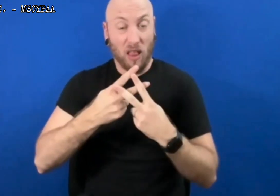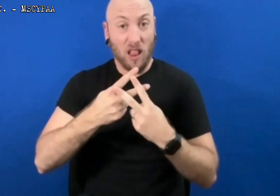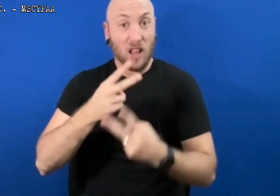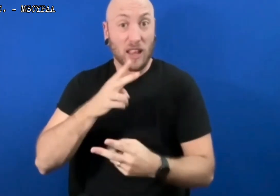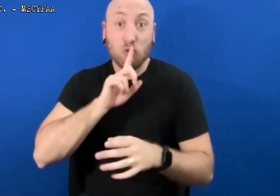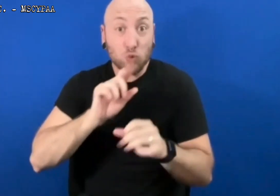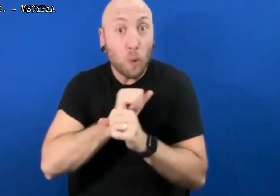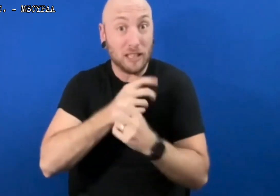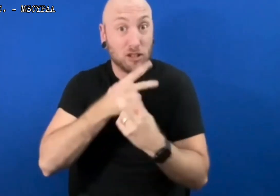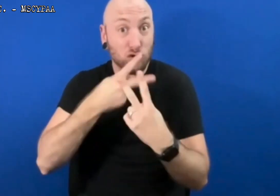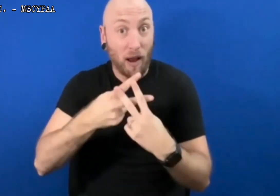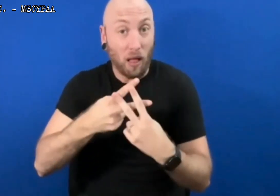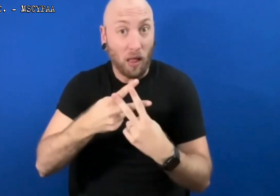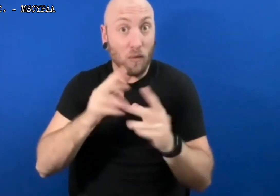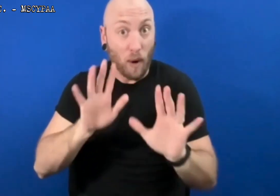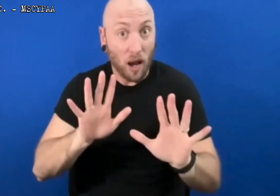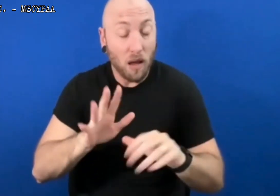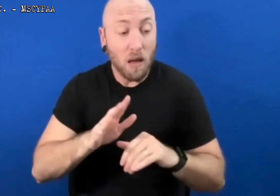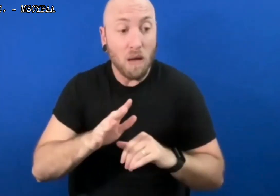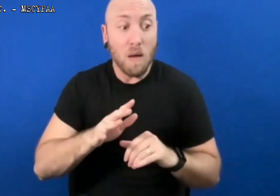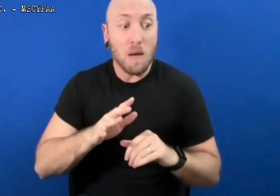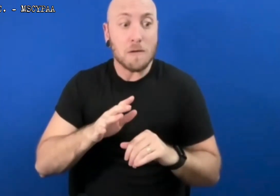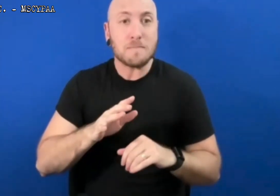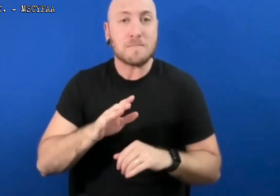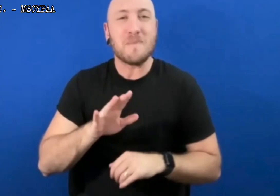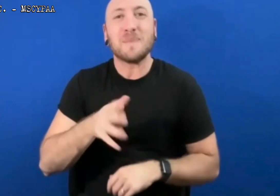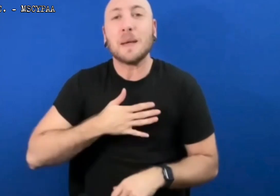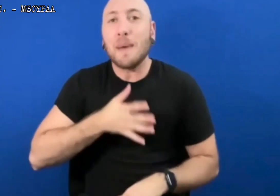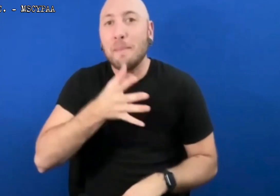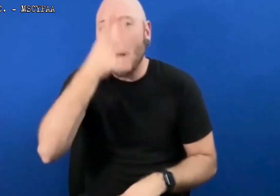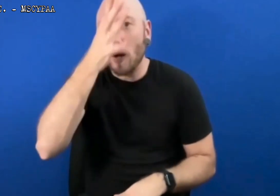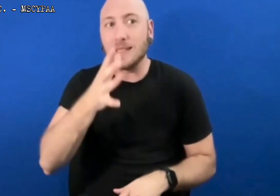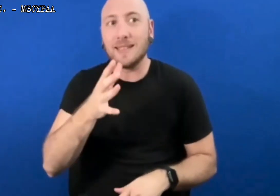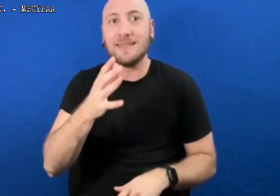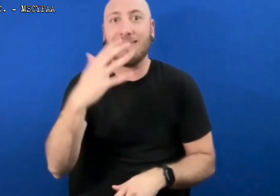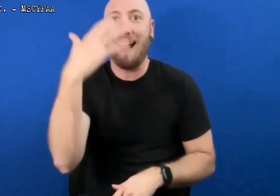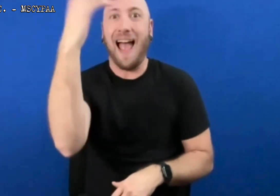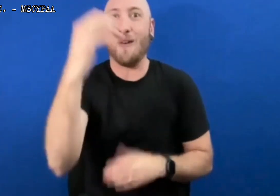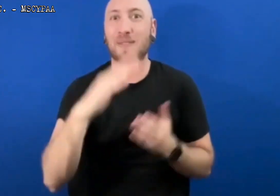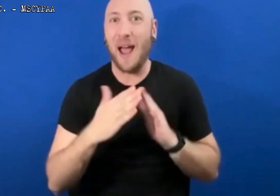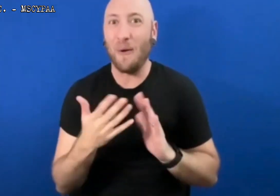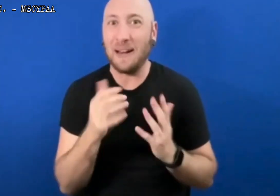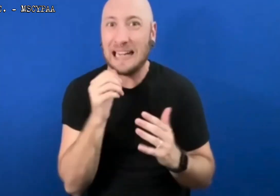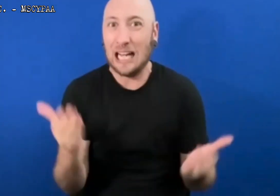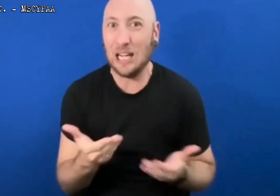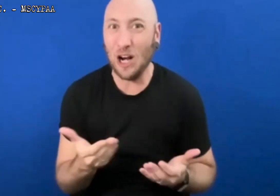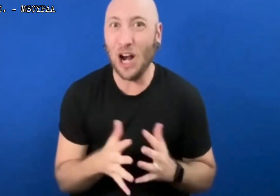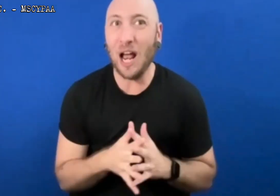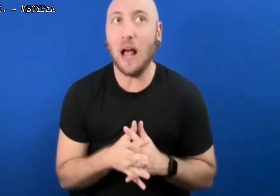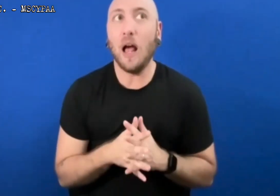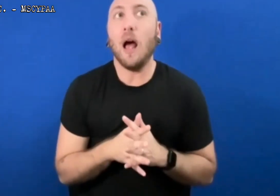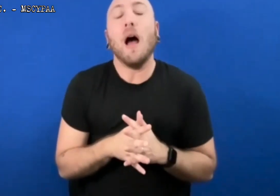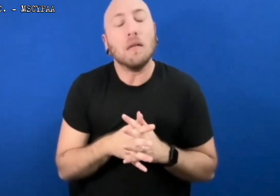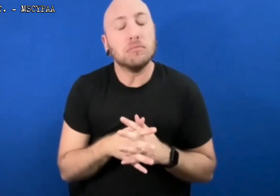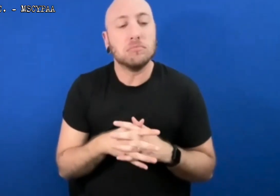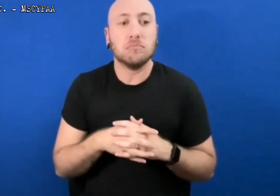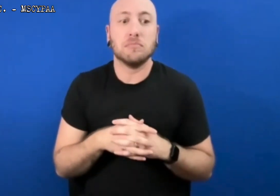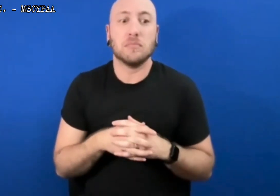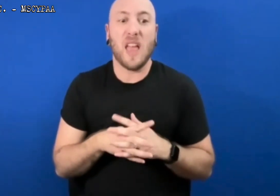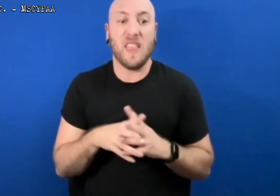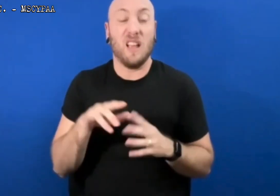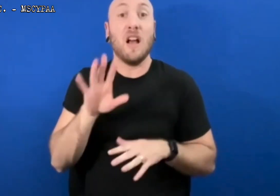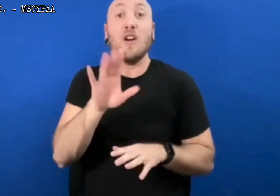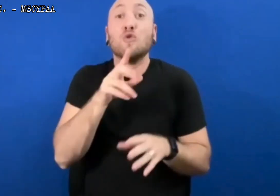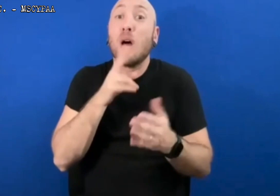because I my parents were away. It was like a perfect storm, right? Like my parents were away. Like I feel like if I hadn't been arrested, I would have died that